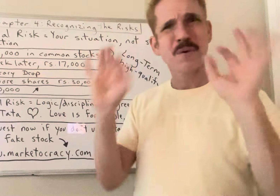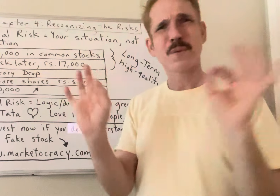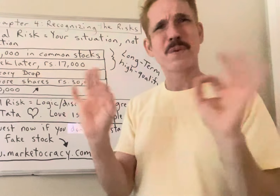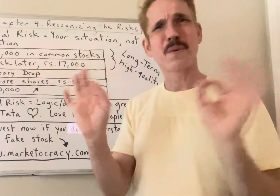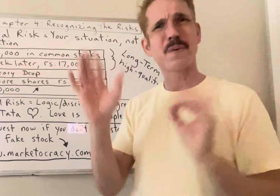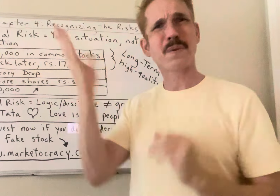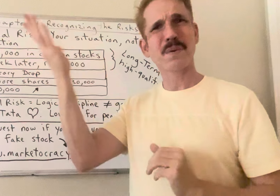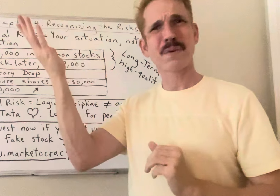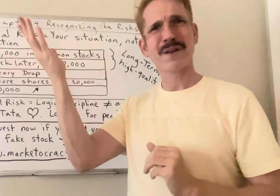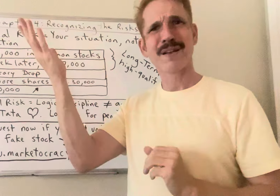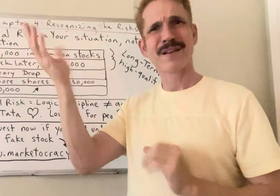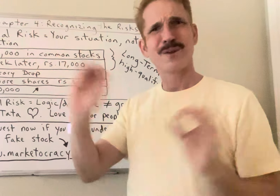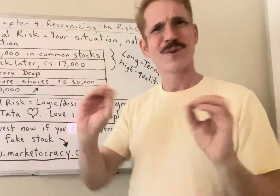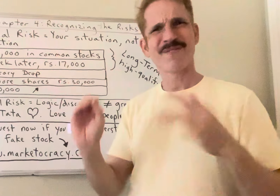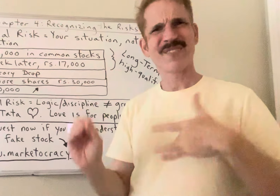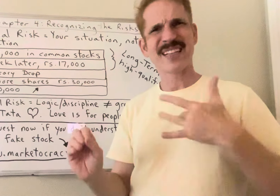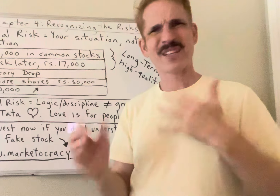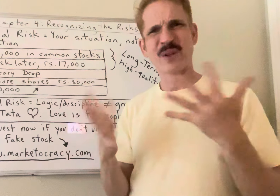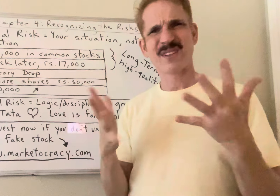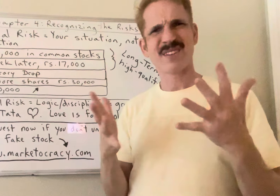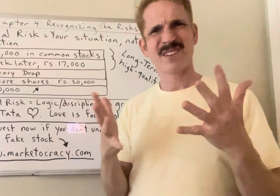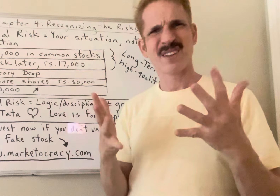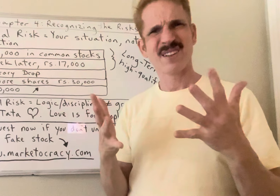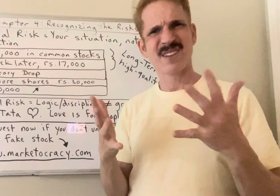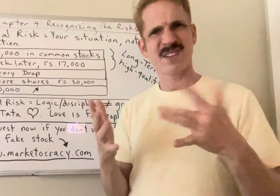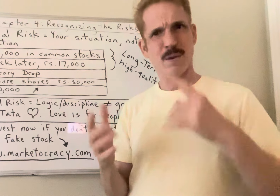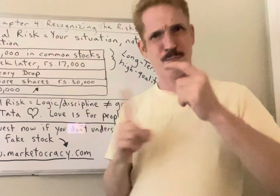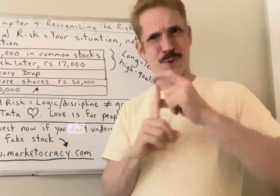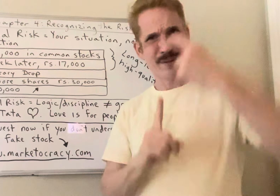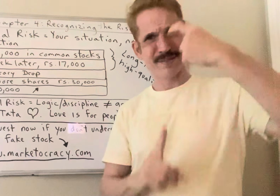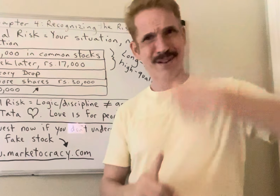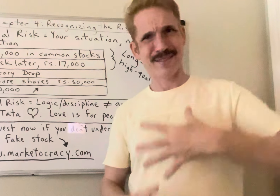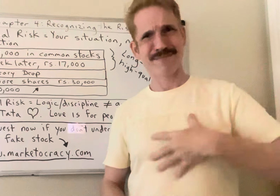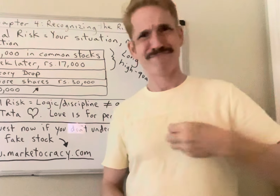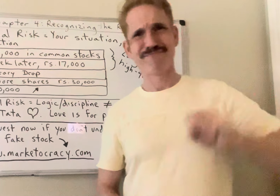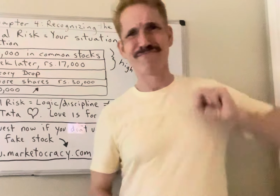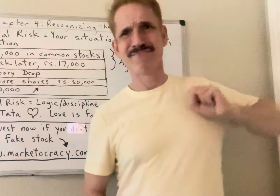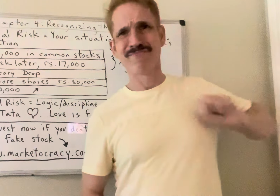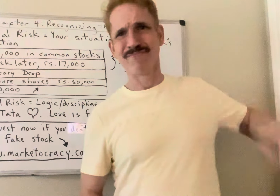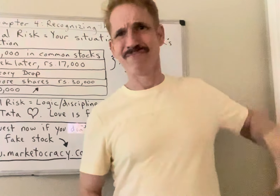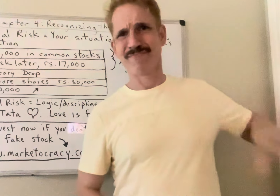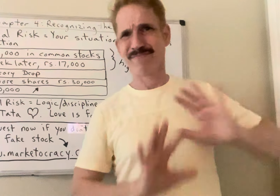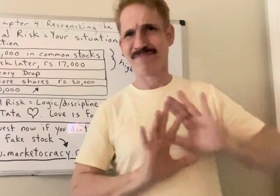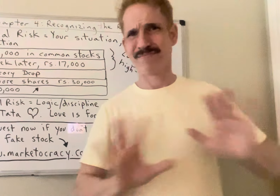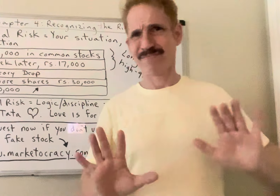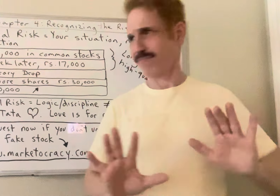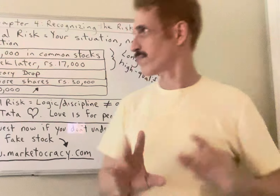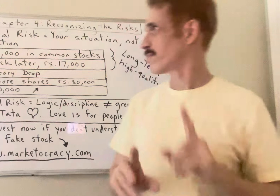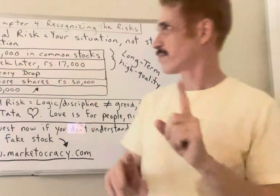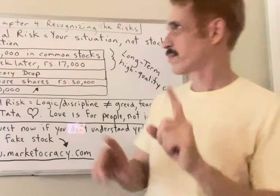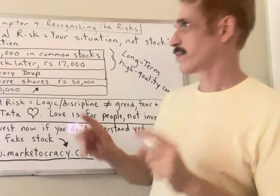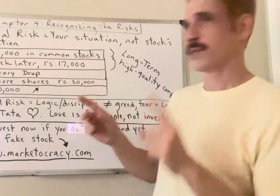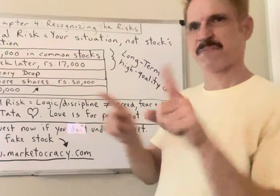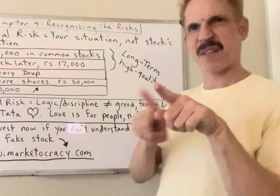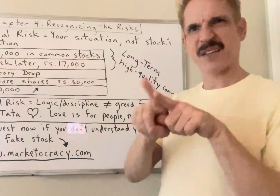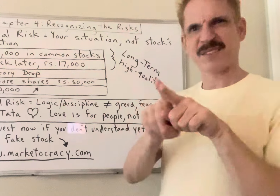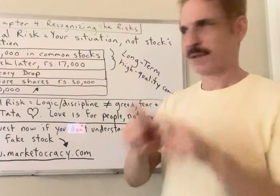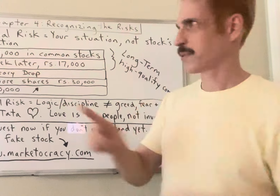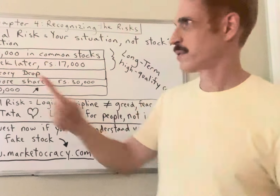they're not sure how they're getting it. He said, but it's going to incriminate some very important people because it's actually correct. And he told them